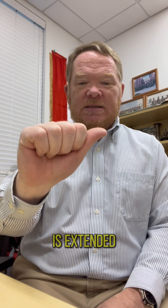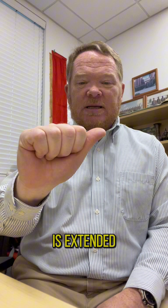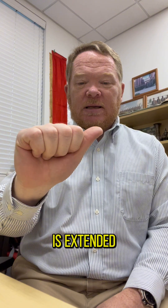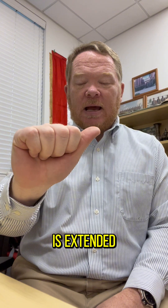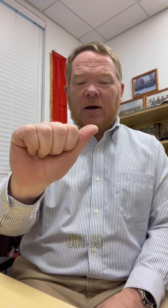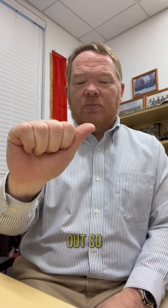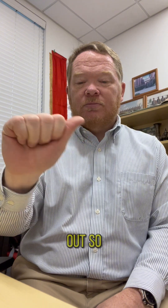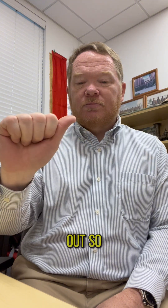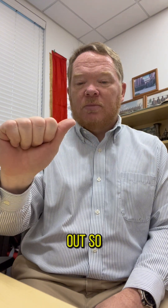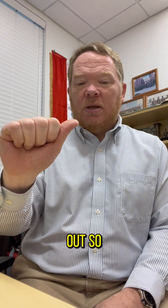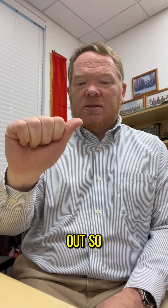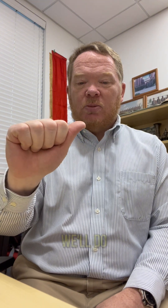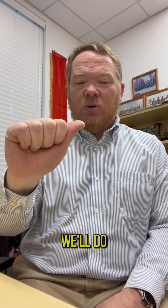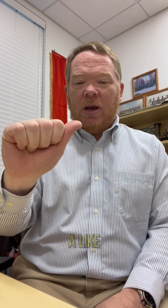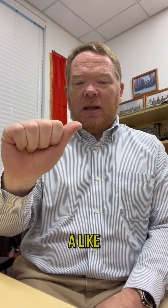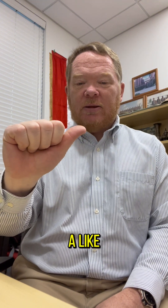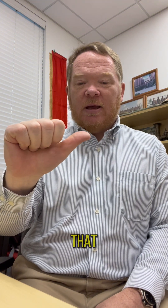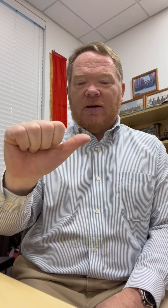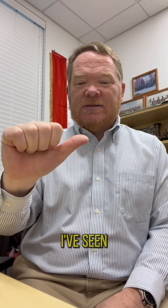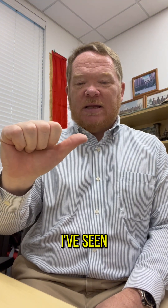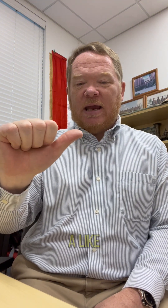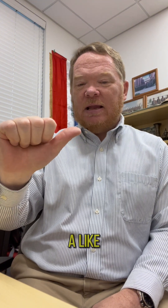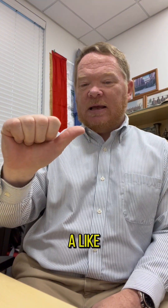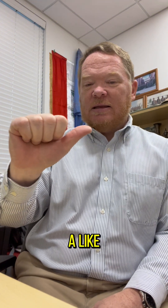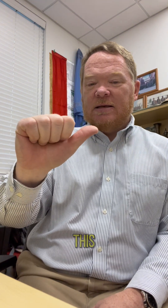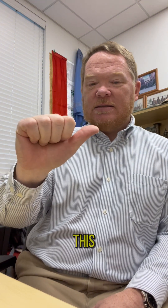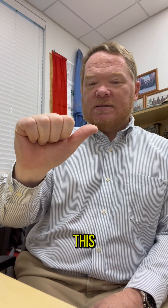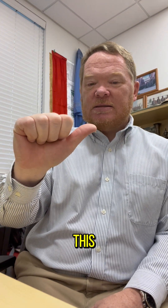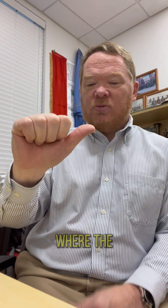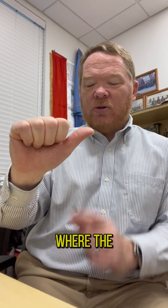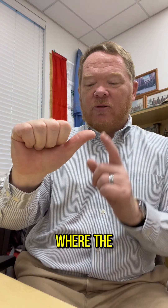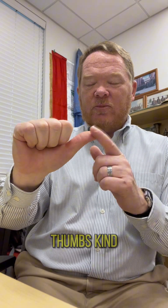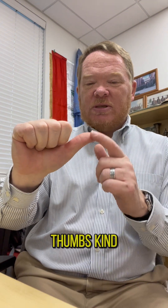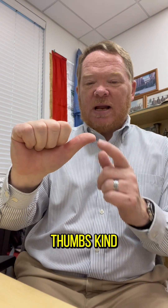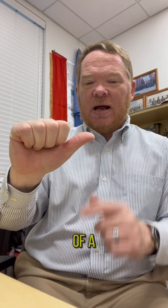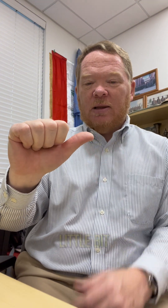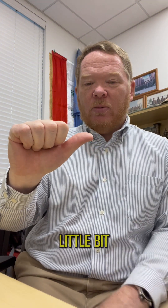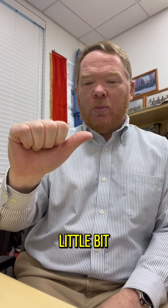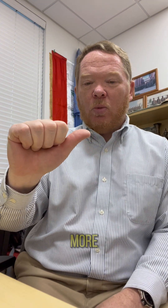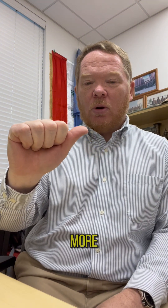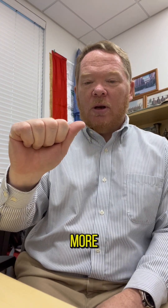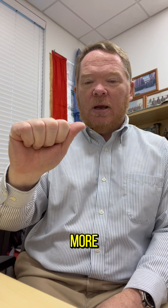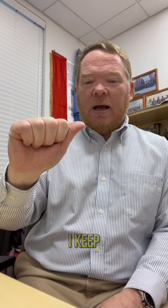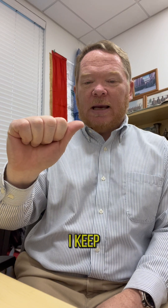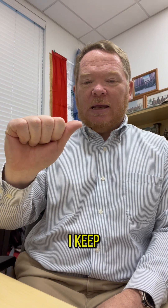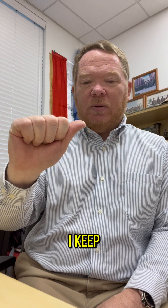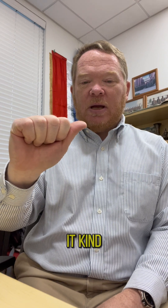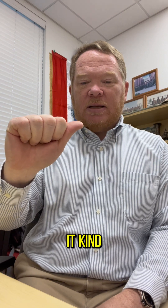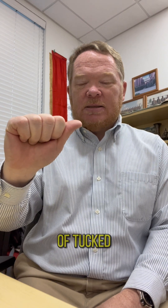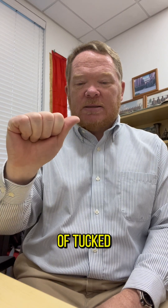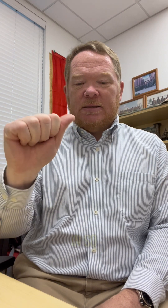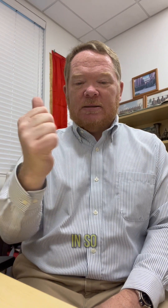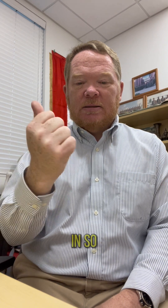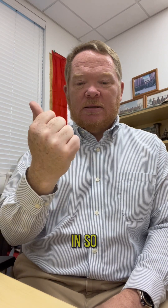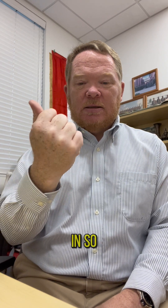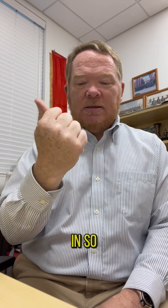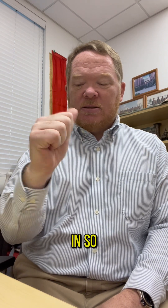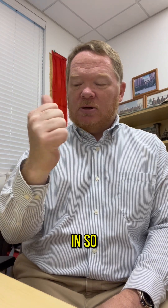extended out. Some will do A like that. I've seen A like this, where the thumb's kind of out a little bit more. I keep it kind of tucked in. So